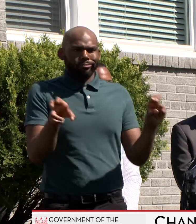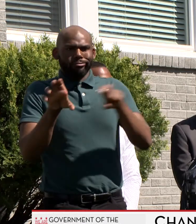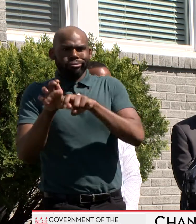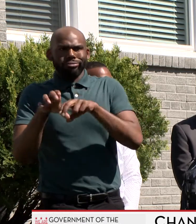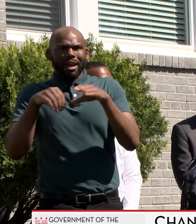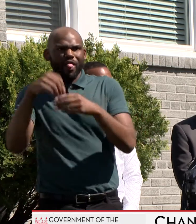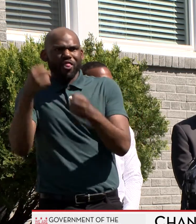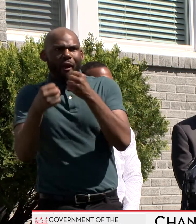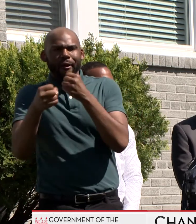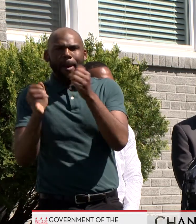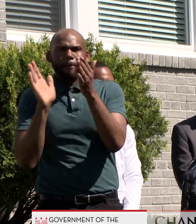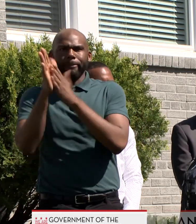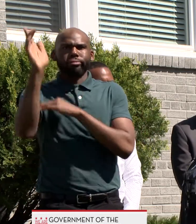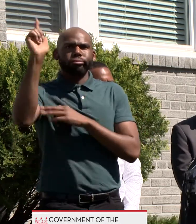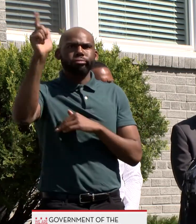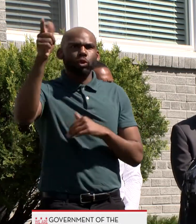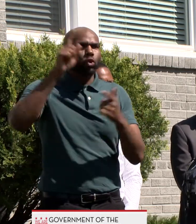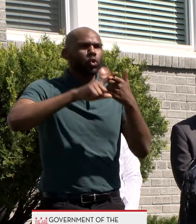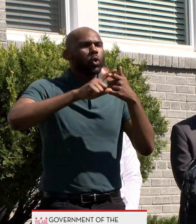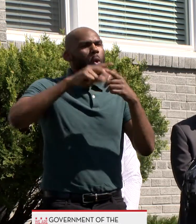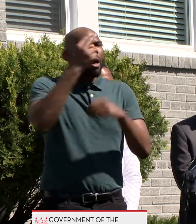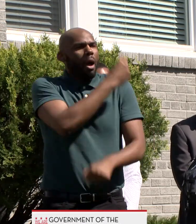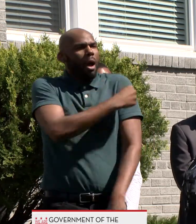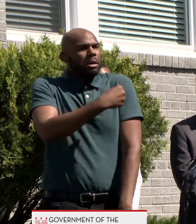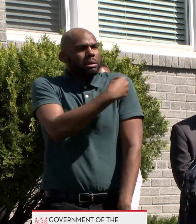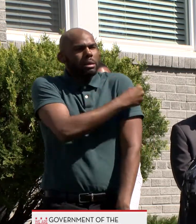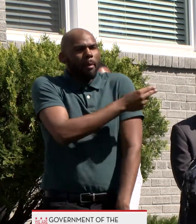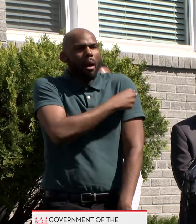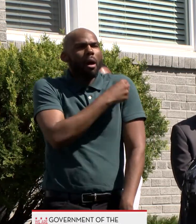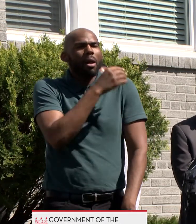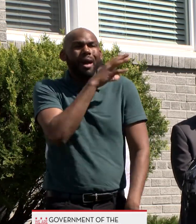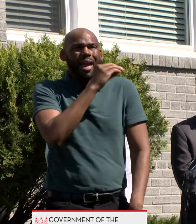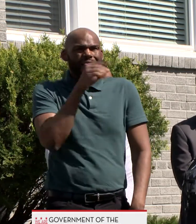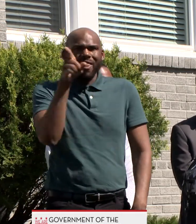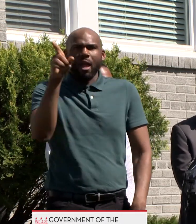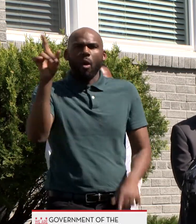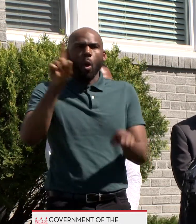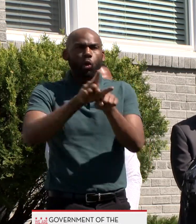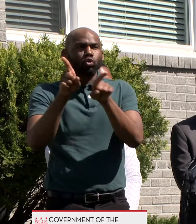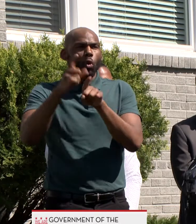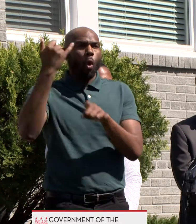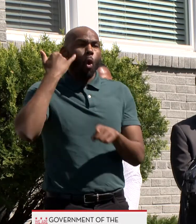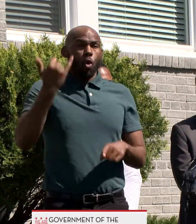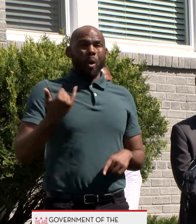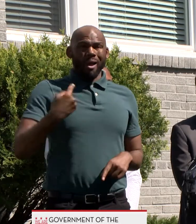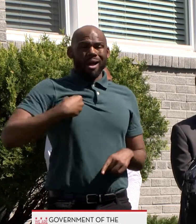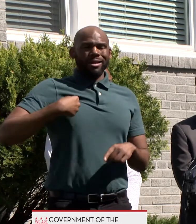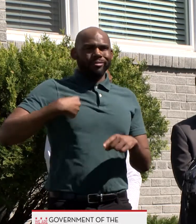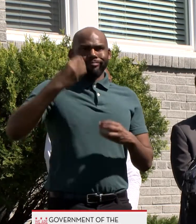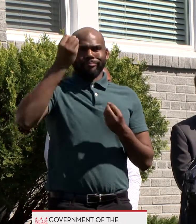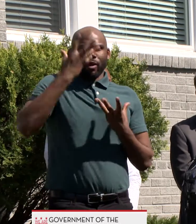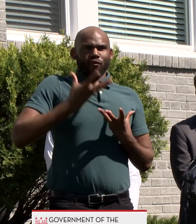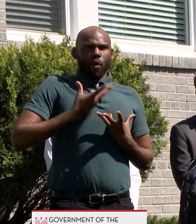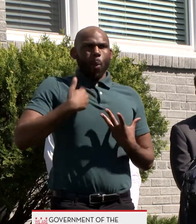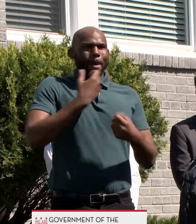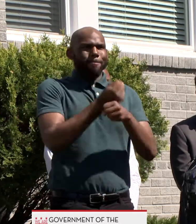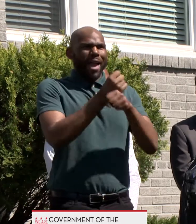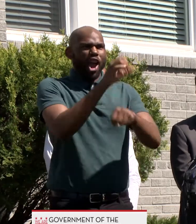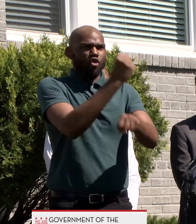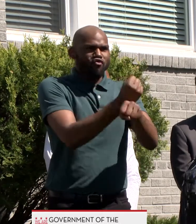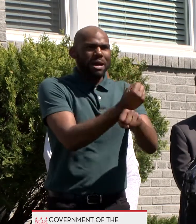to the hospital. And also witnesses to that shooting actually alerted us, and we made an arrest in that case. So I really